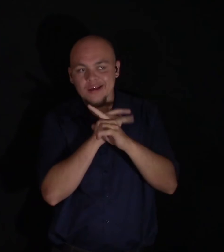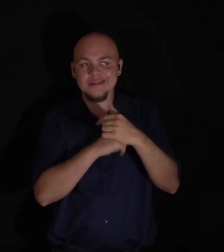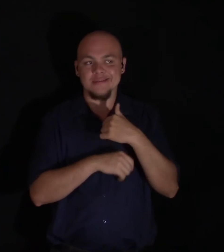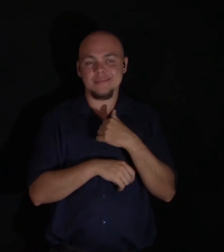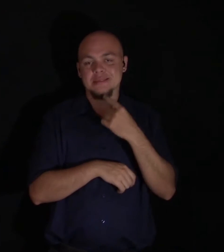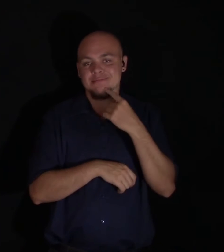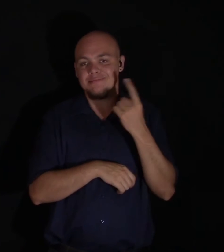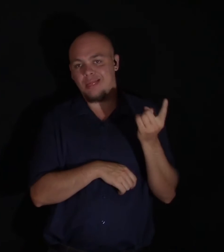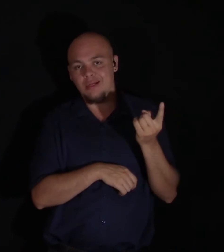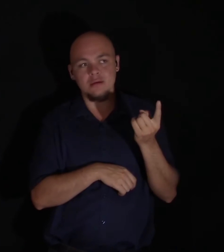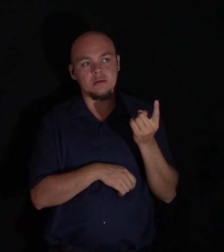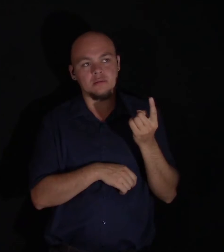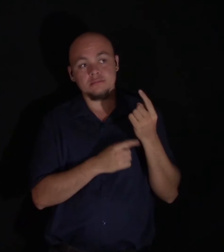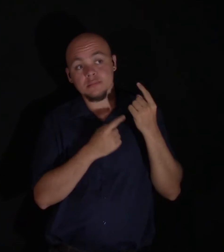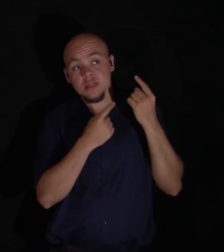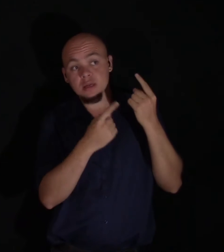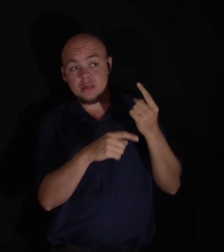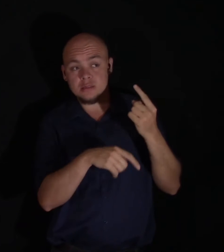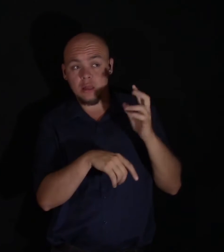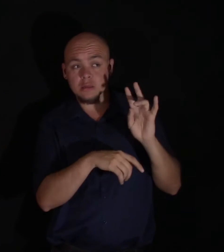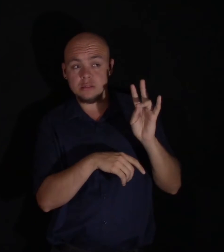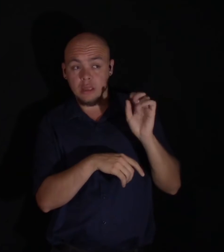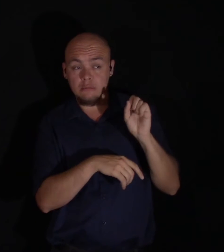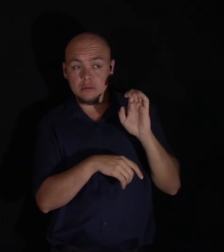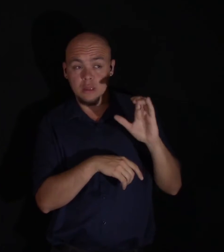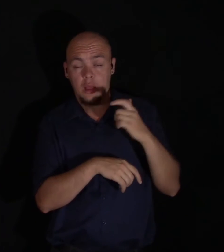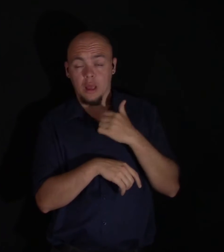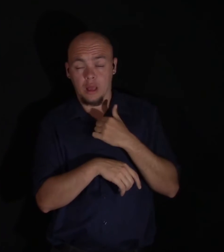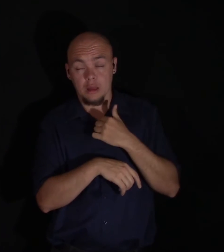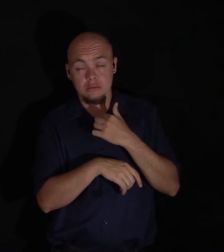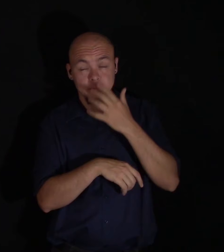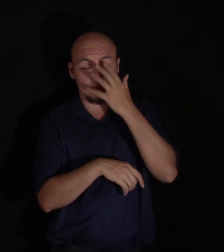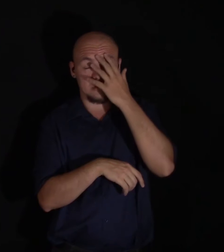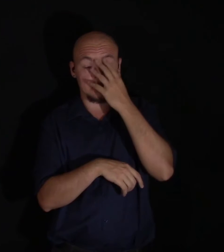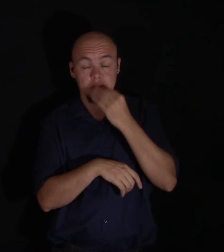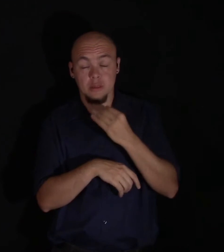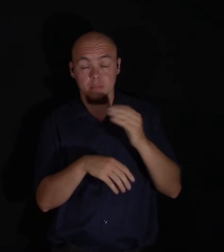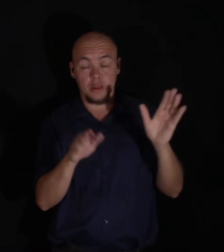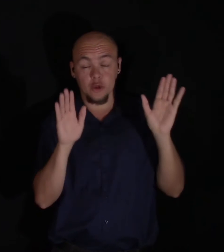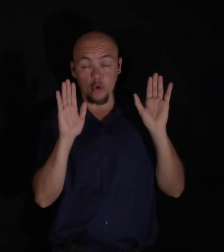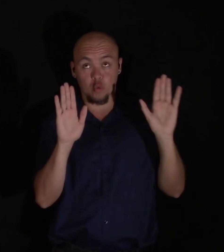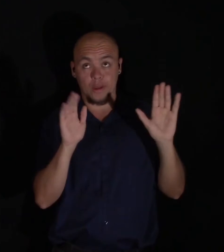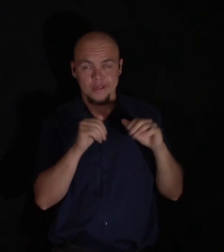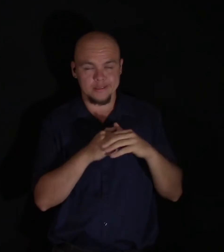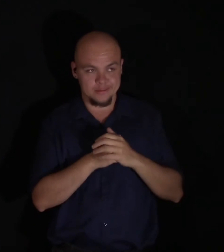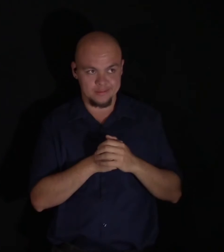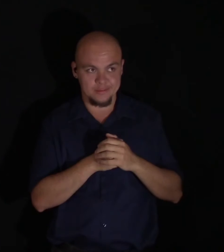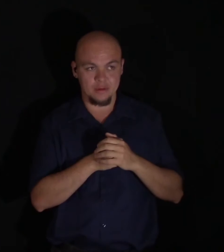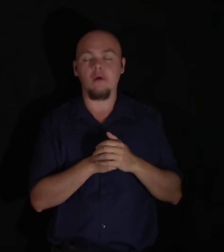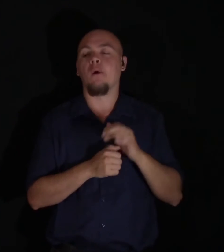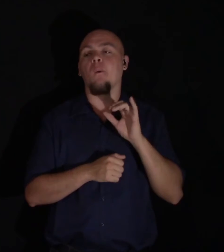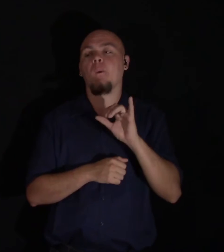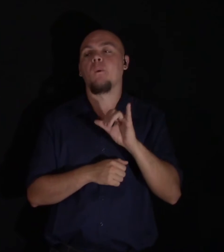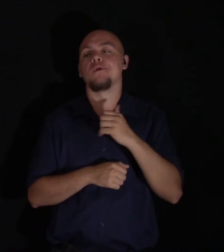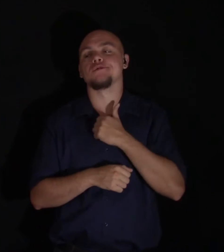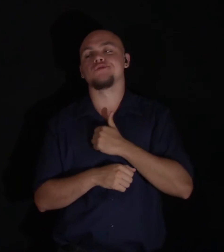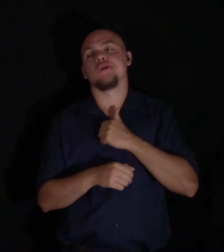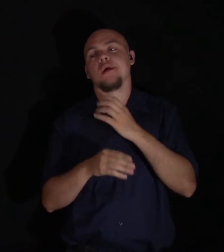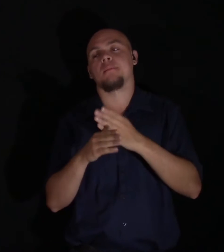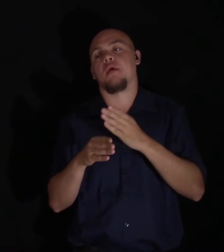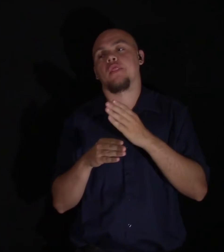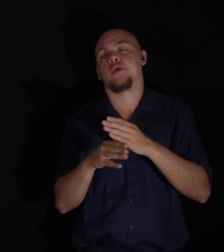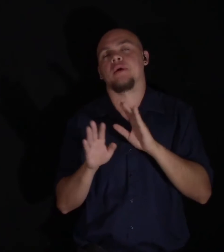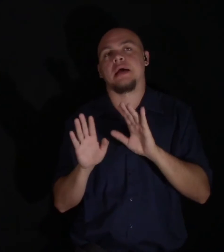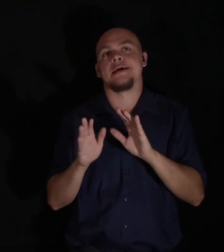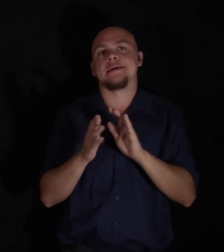said, "Well, up until about 7 seconds ago, I was in the midst of a great dream." And he said, "Oh, sorry to bother you, Doc, but